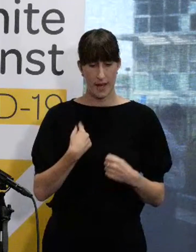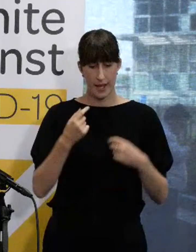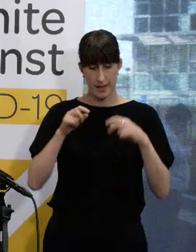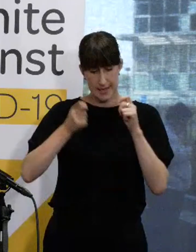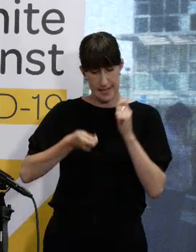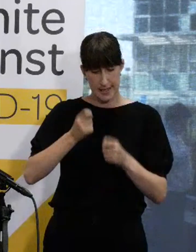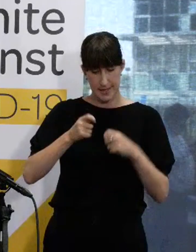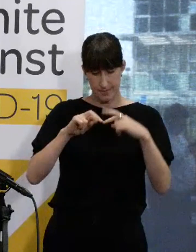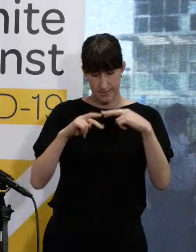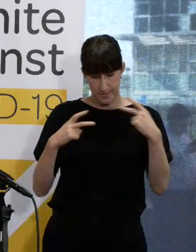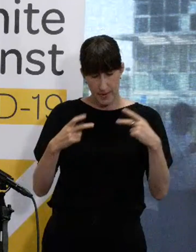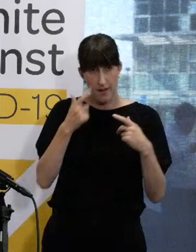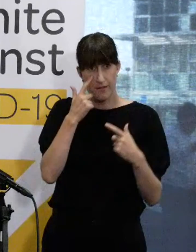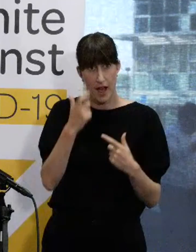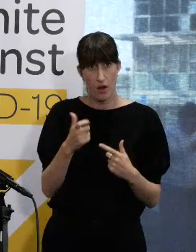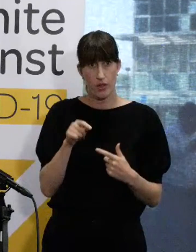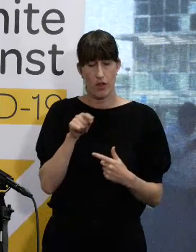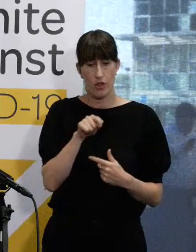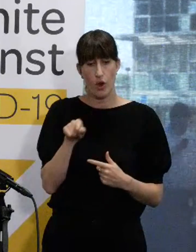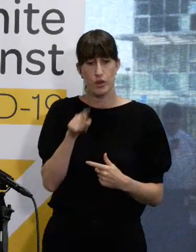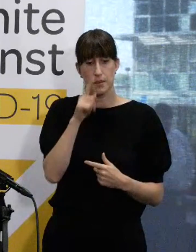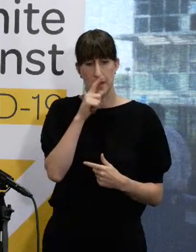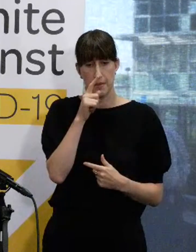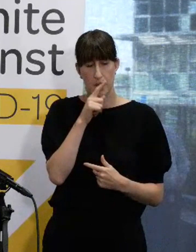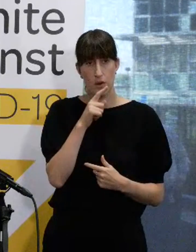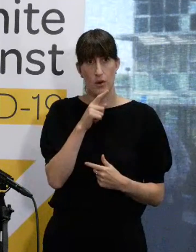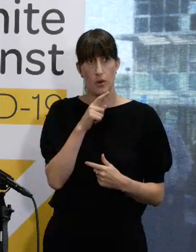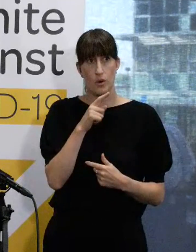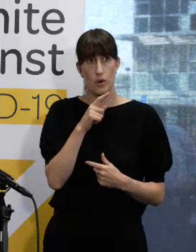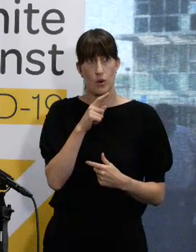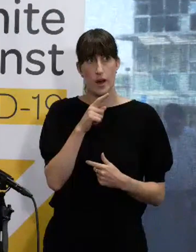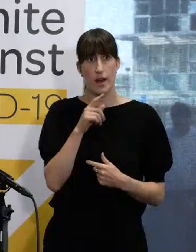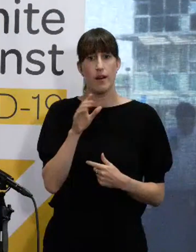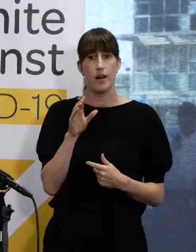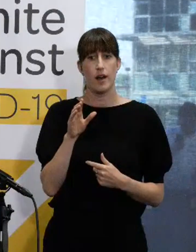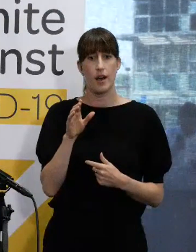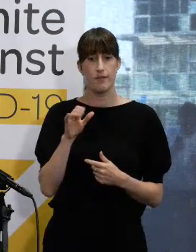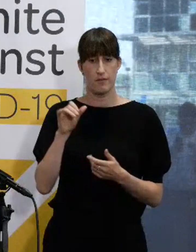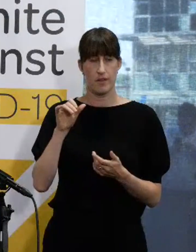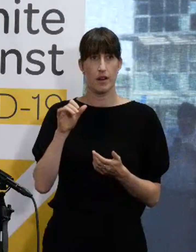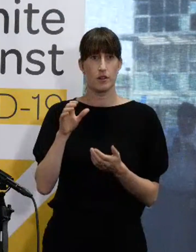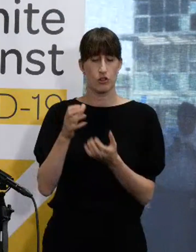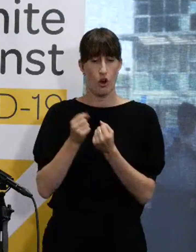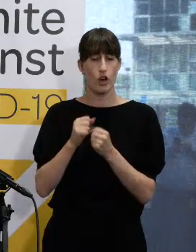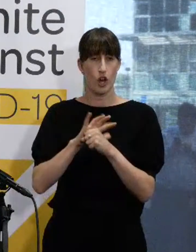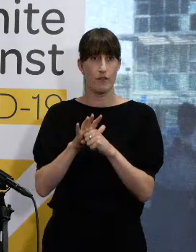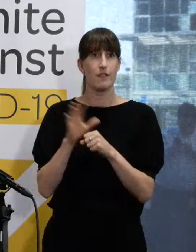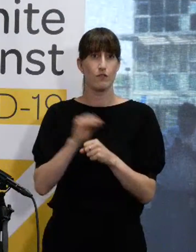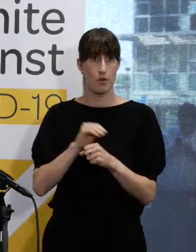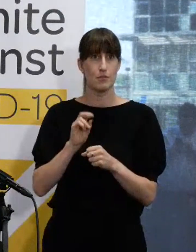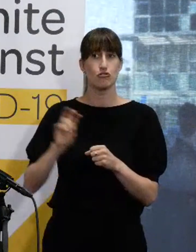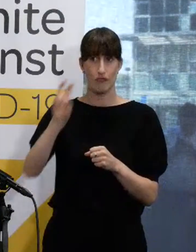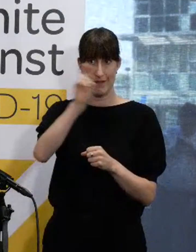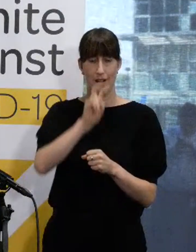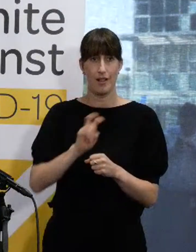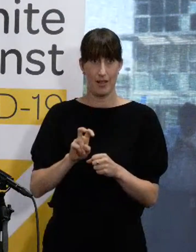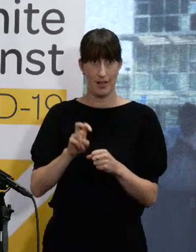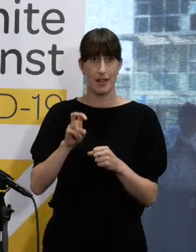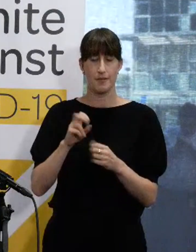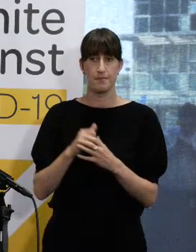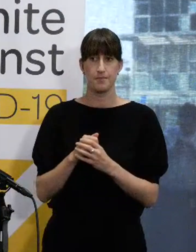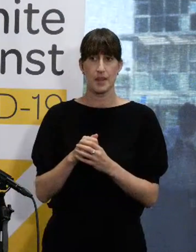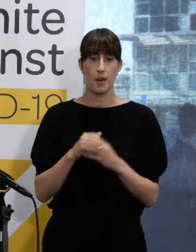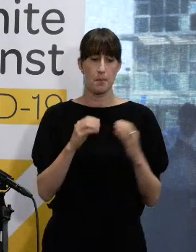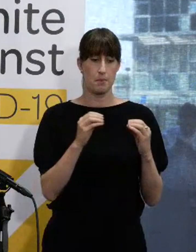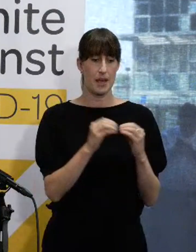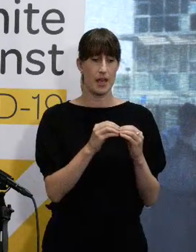being infected in India pre-travel. By far the most common variant where sequencing is successful is the B117